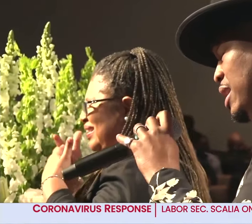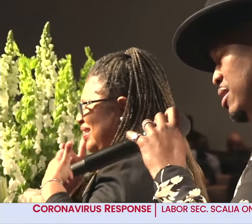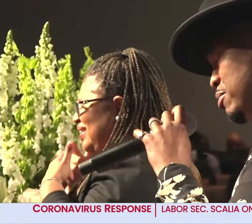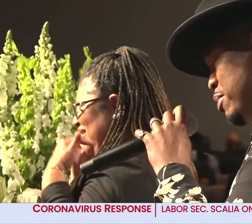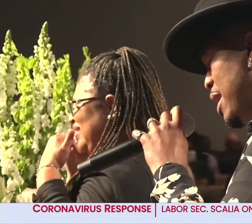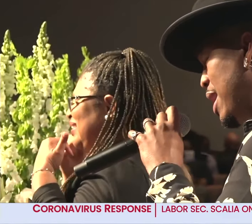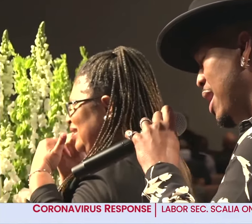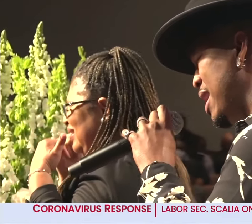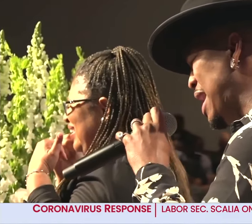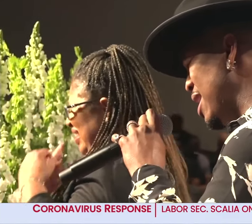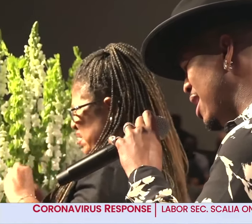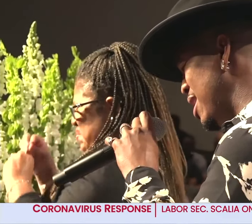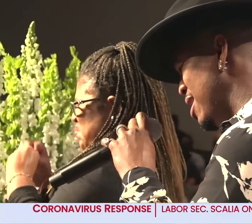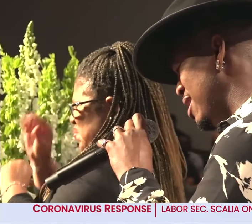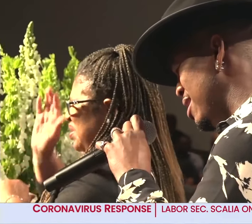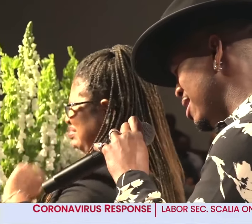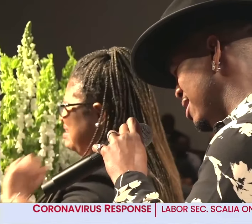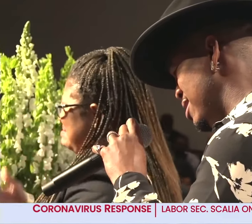our way